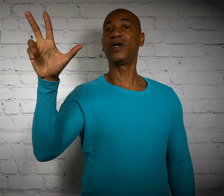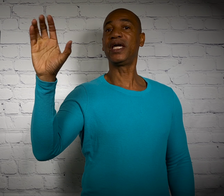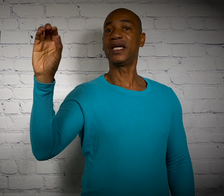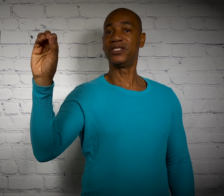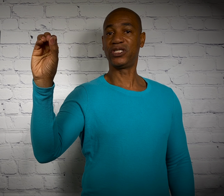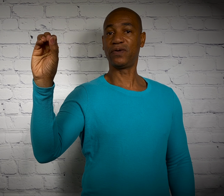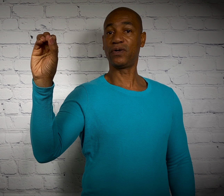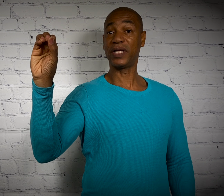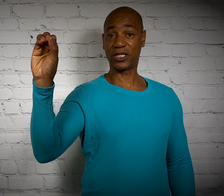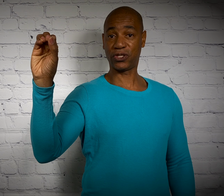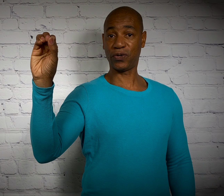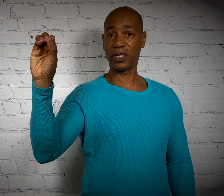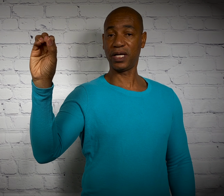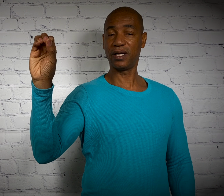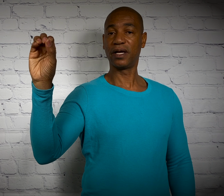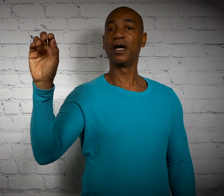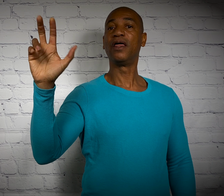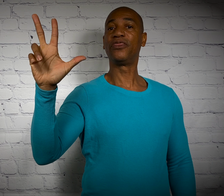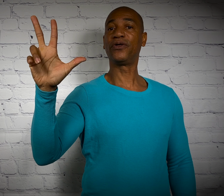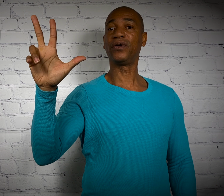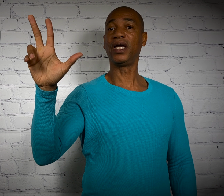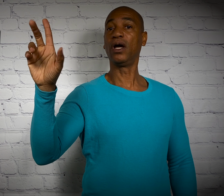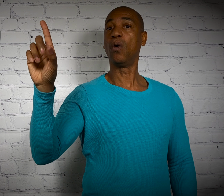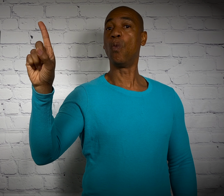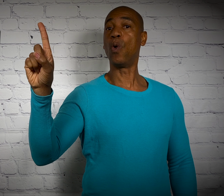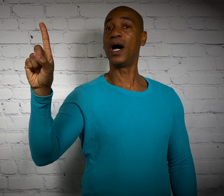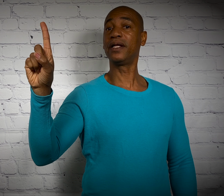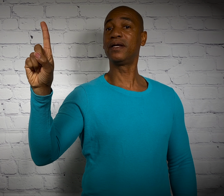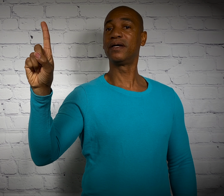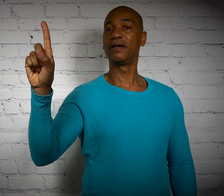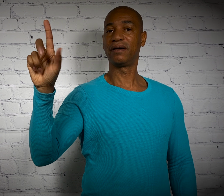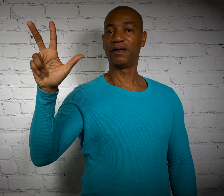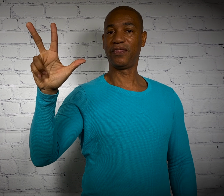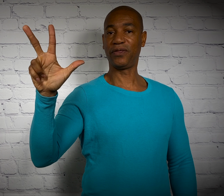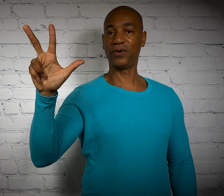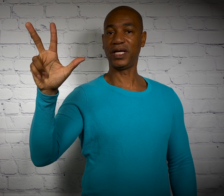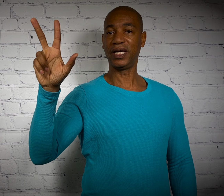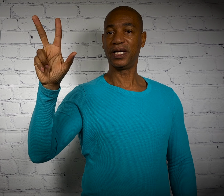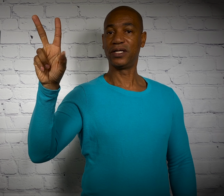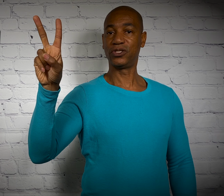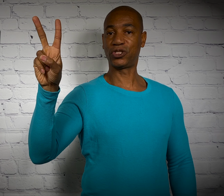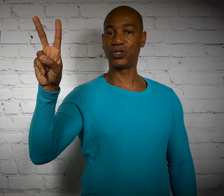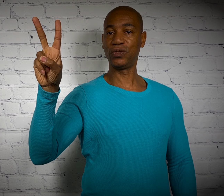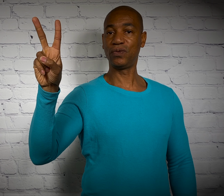30, that's 30, 31, 32,